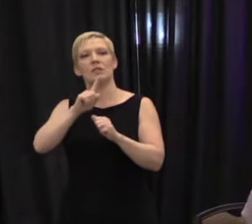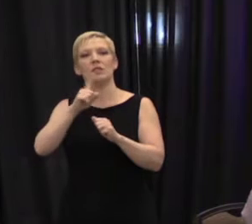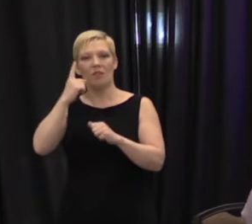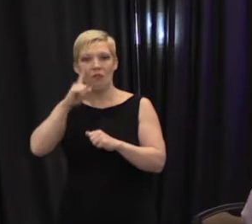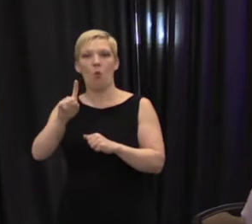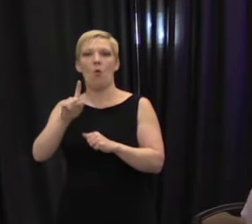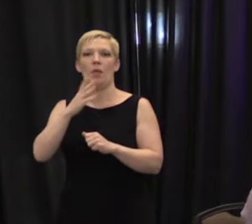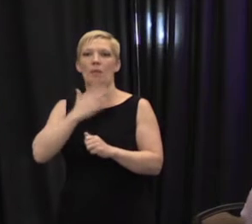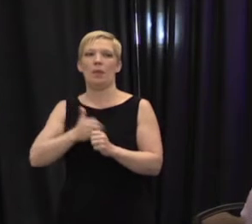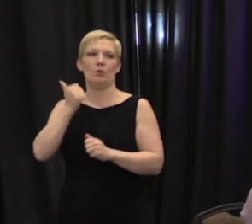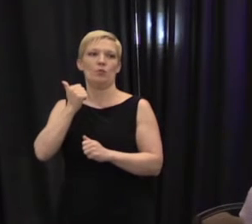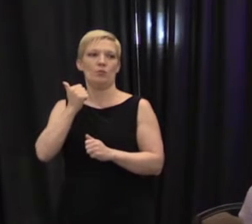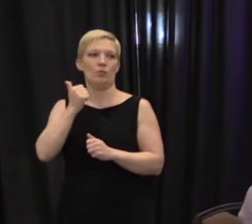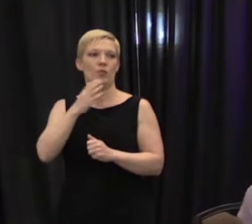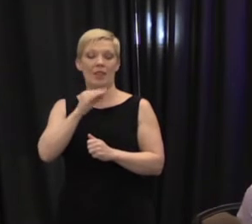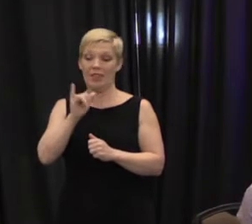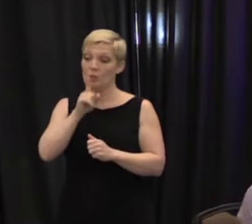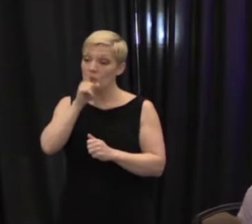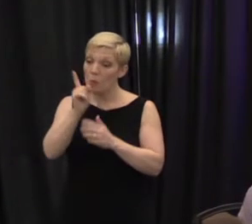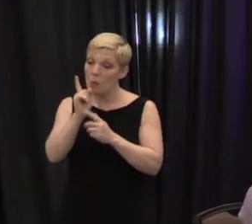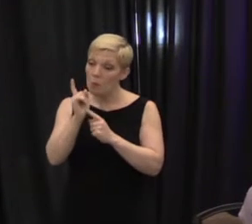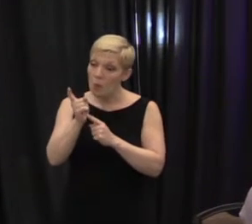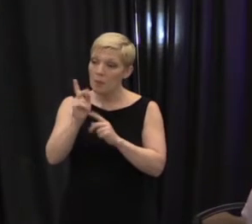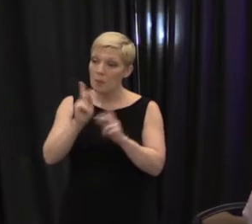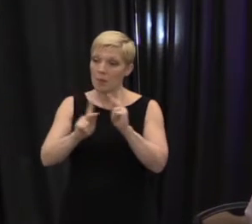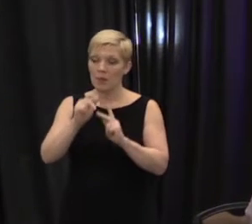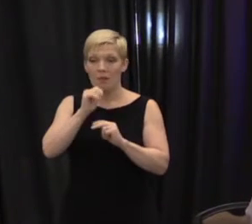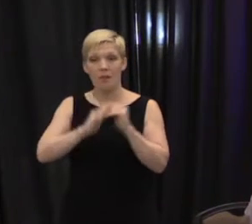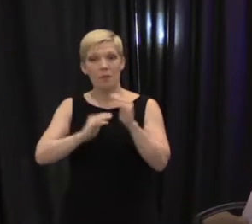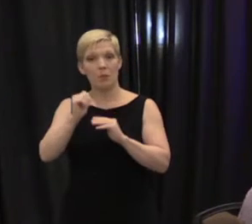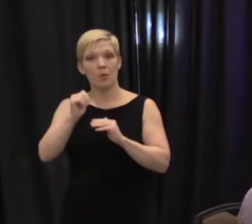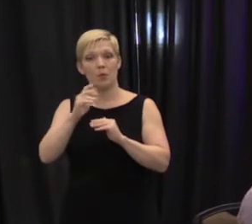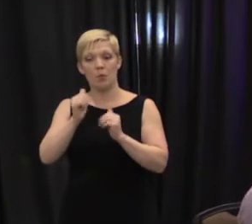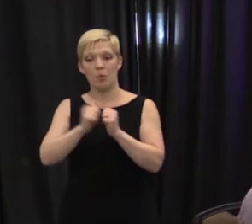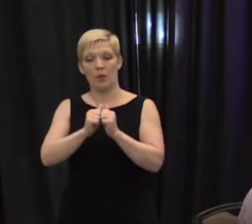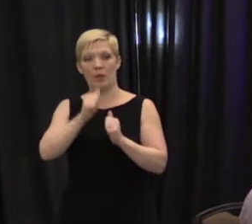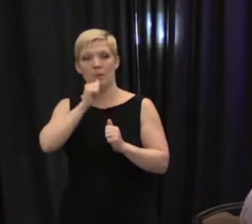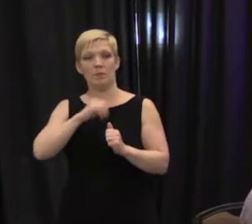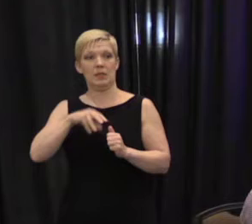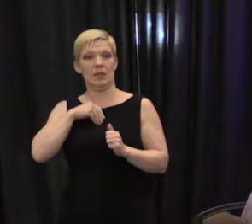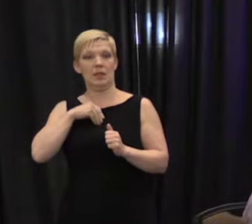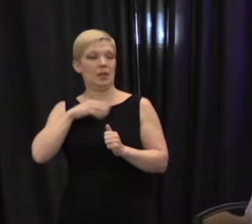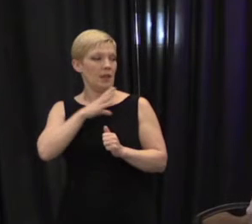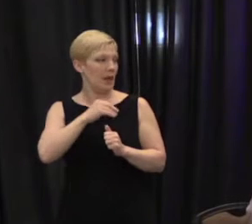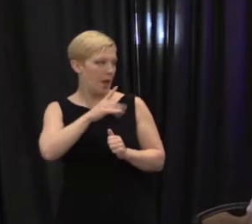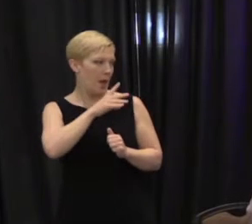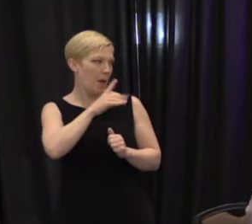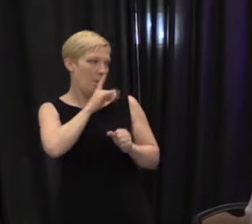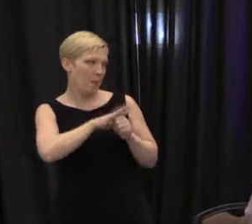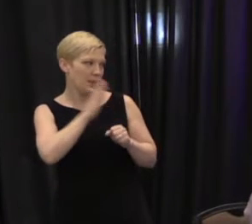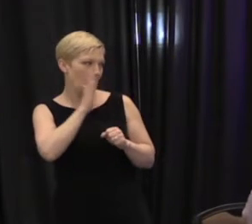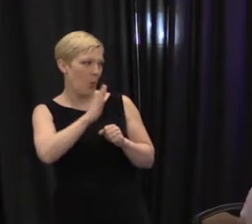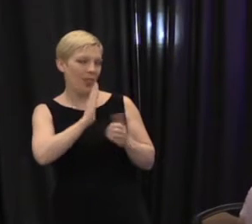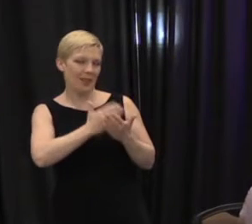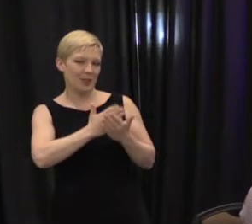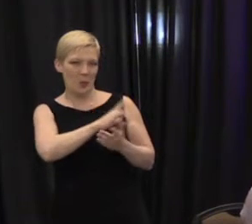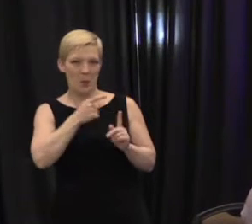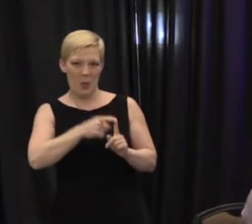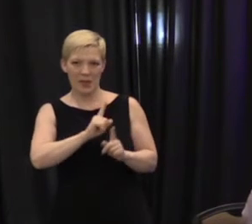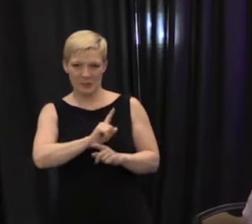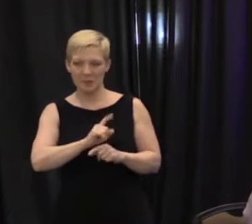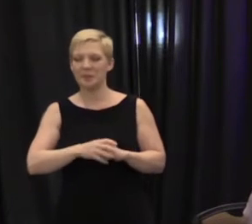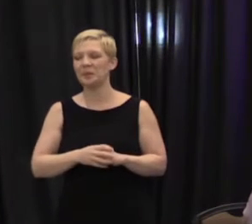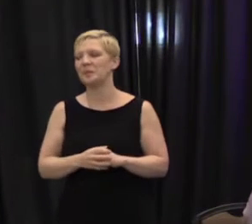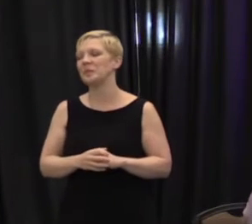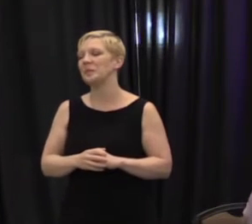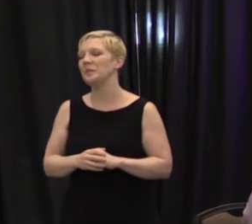And that's just a real moment that people are very uncomfortable with sitting with. I was talking to, and I will get to your point, I promise. I was talking